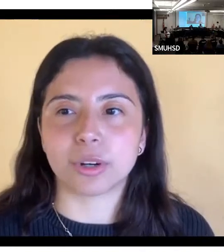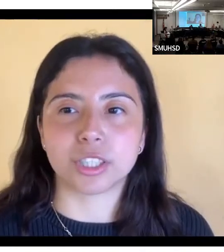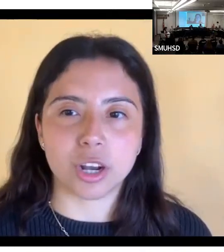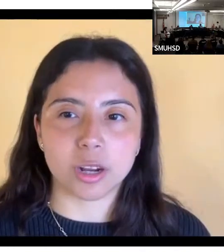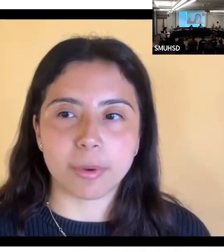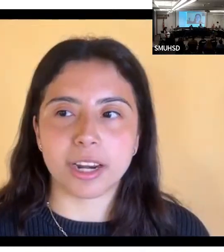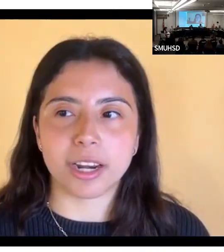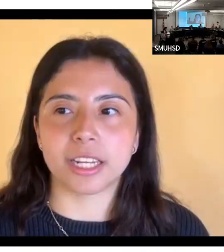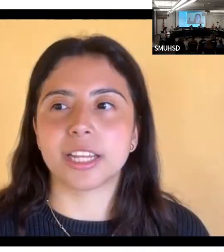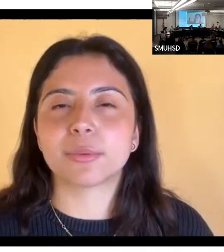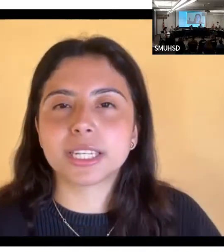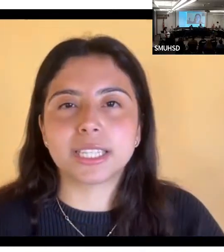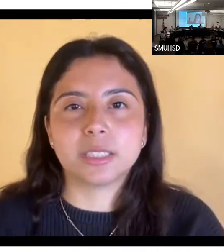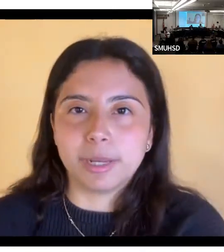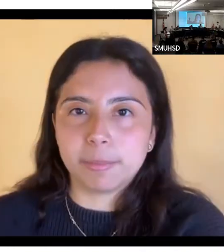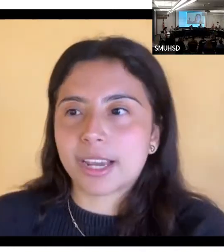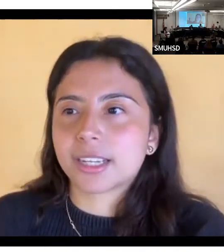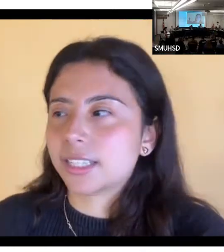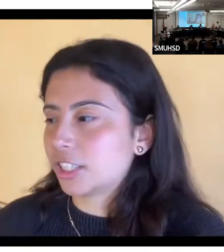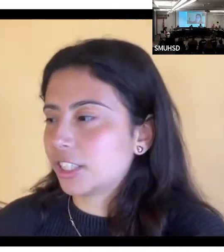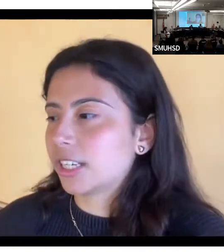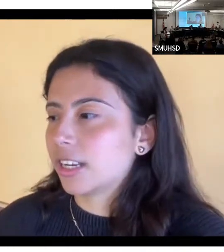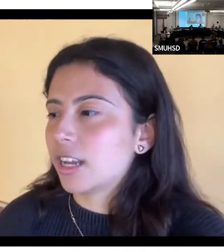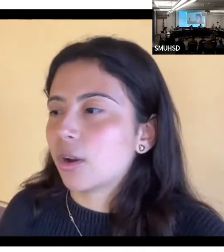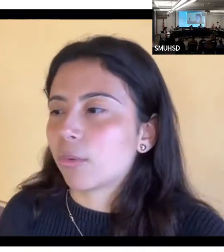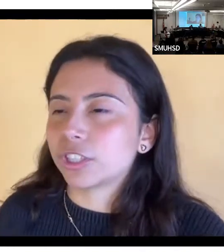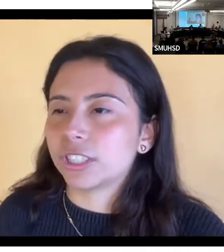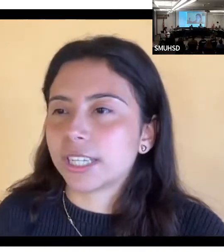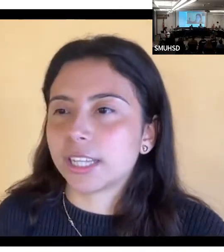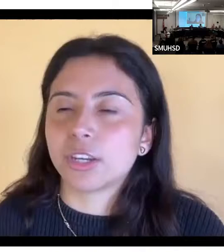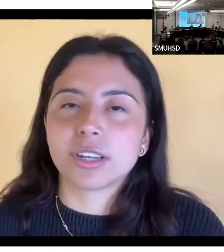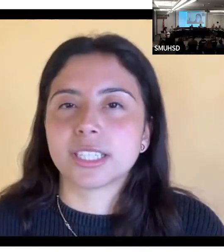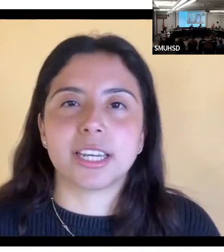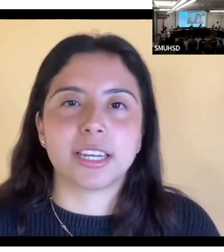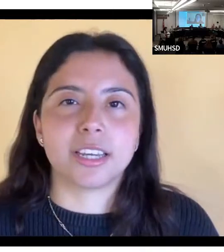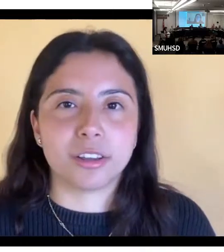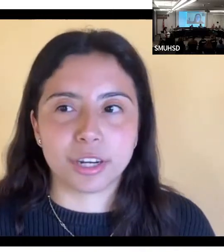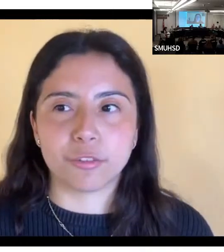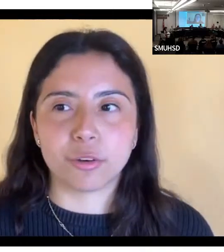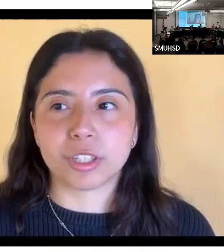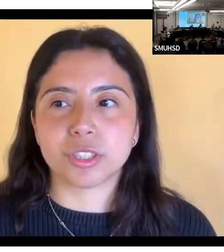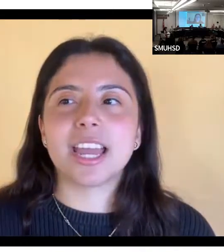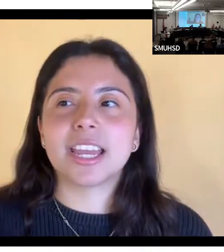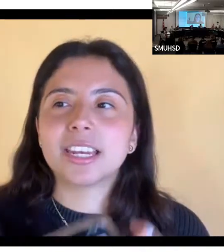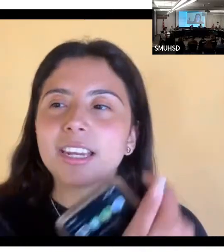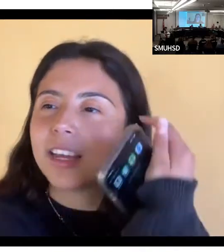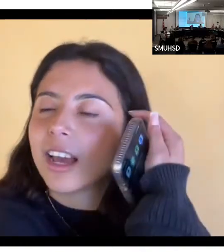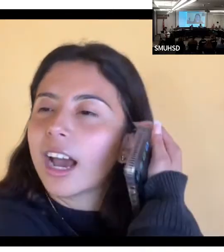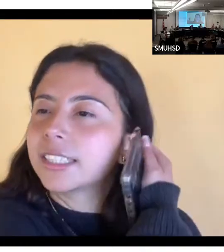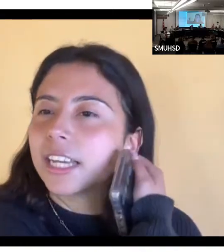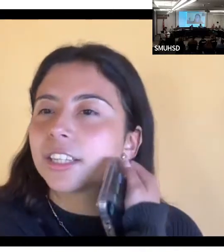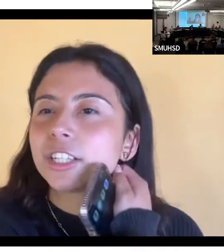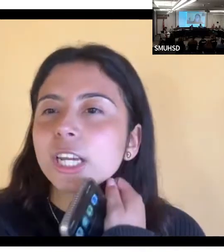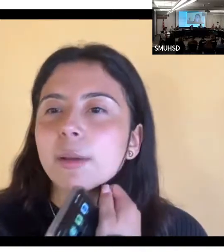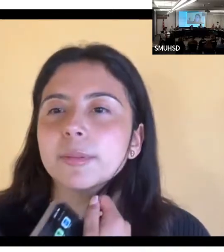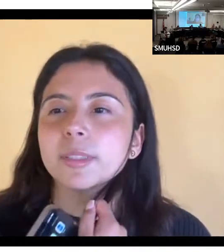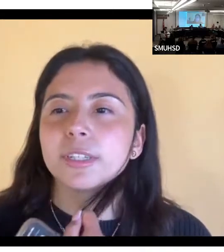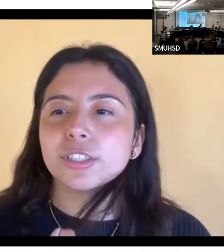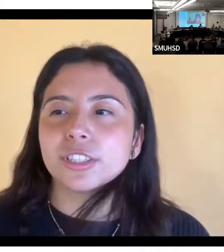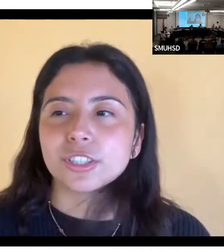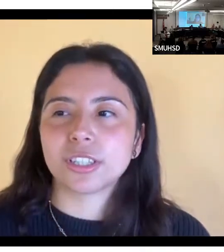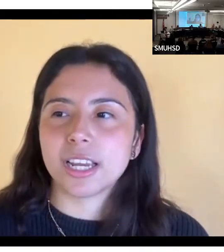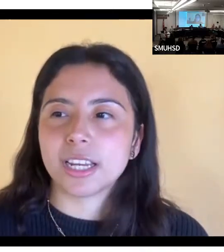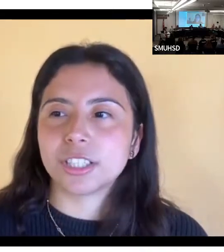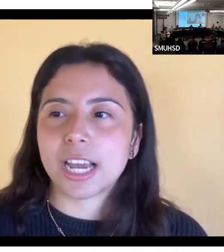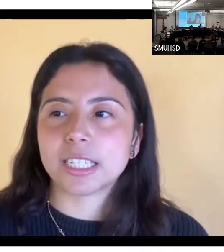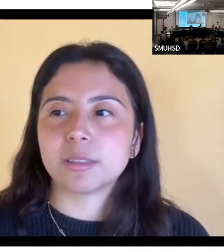and everything? Do you want to talk about it? And there was like this beanbag station where she said like, you can sit there if you want to. And I sat there, and then she came up to